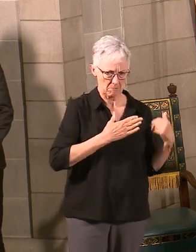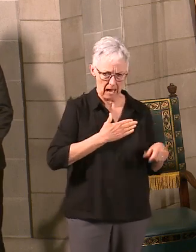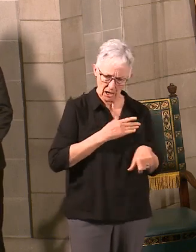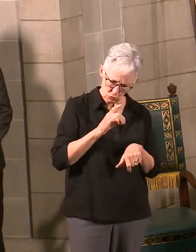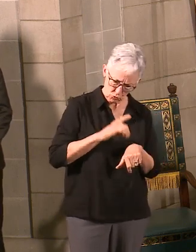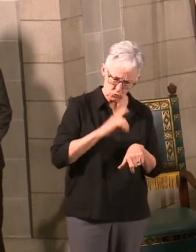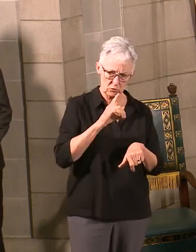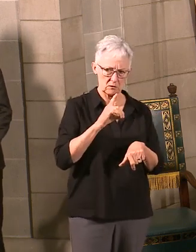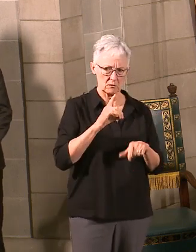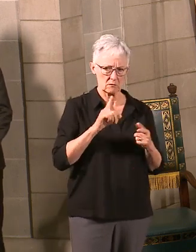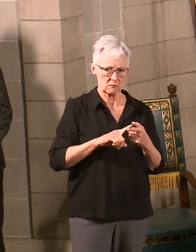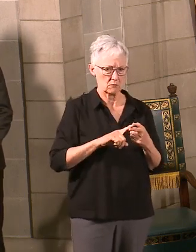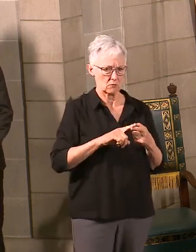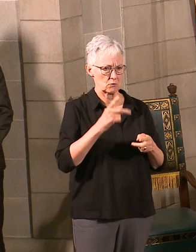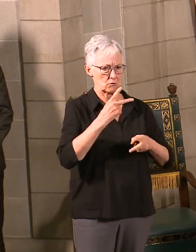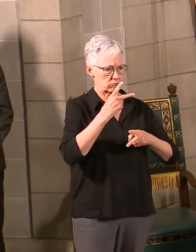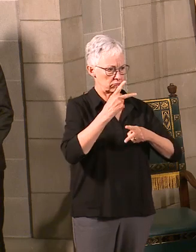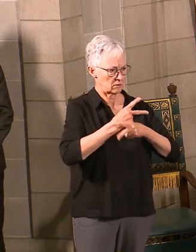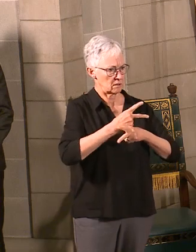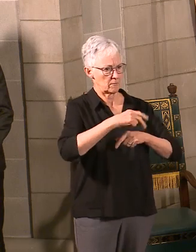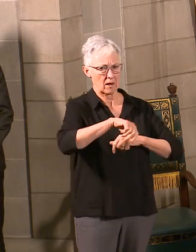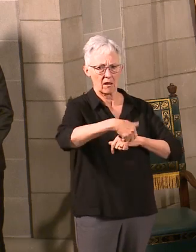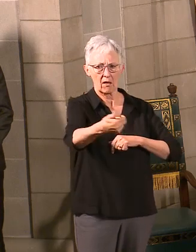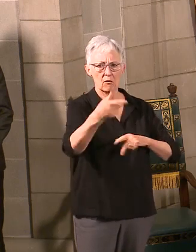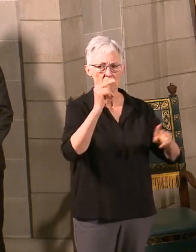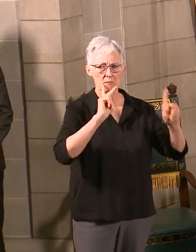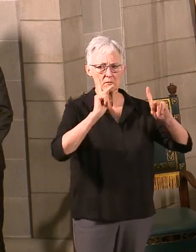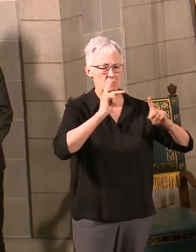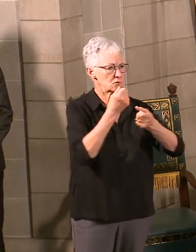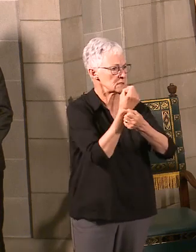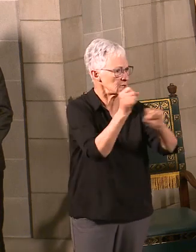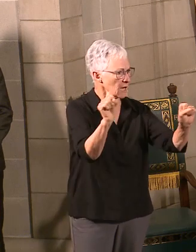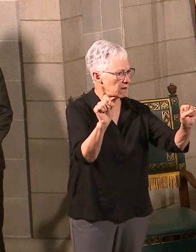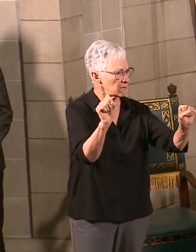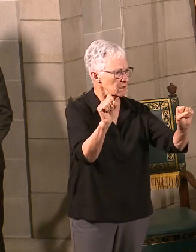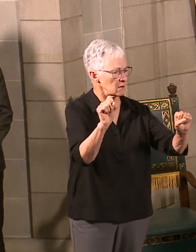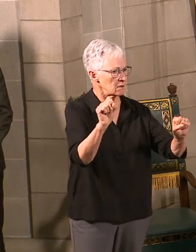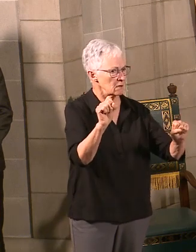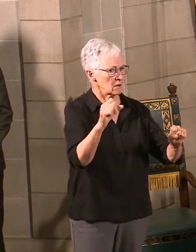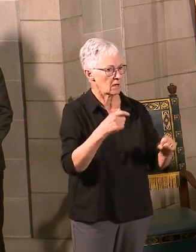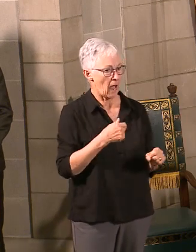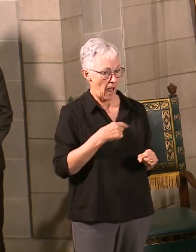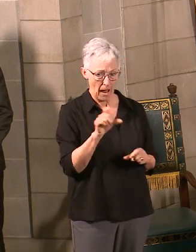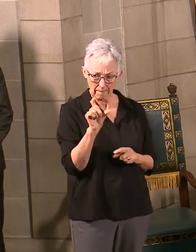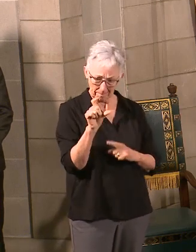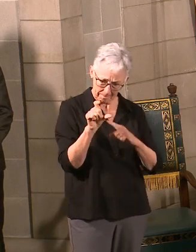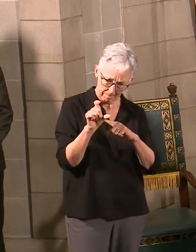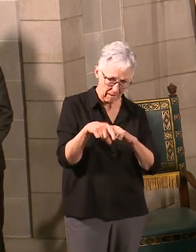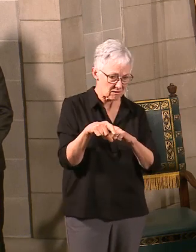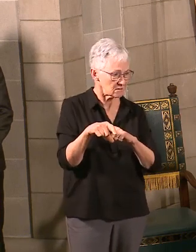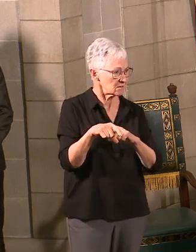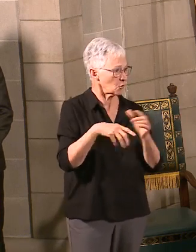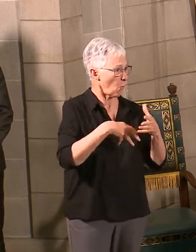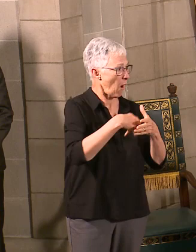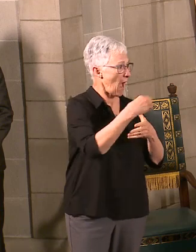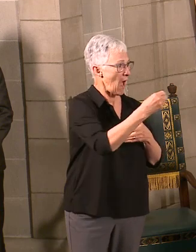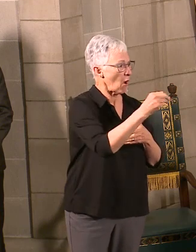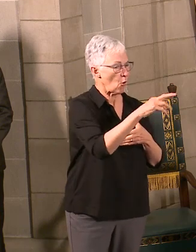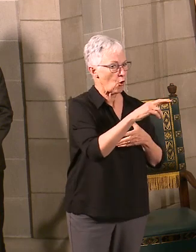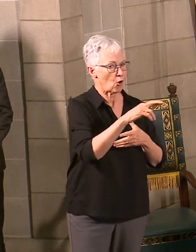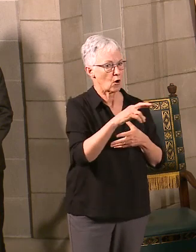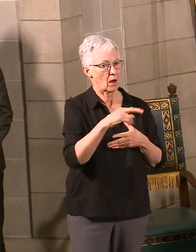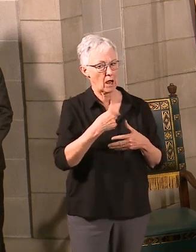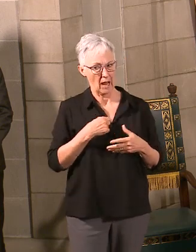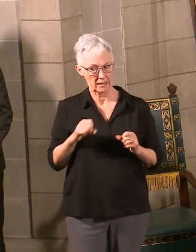judgment about what do they need to do and what can they stay home, when can they stay home. This is about making that decision, not the heavy hand